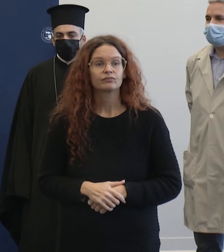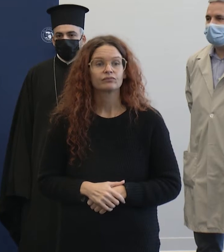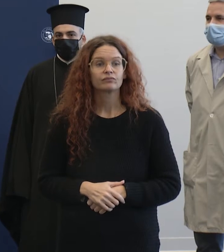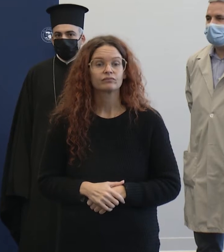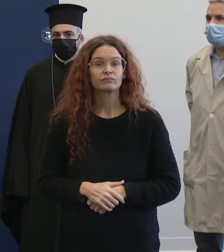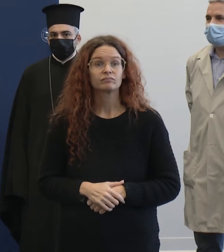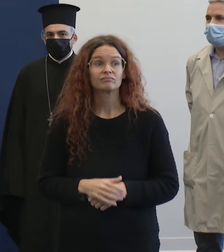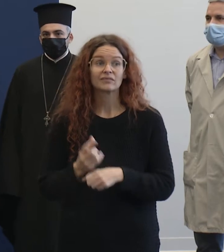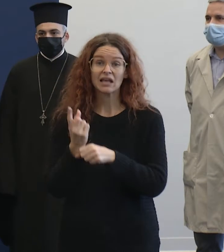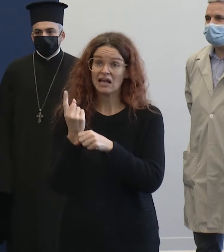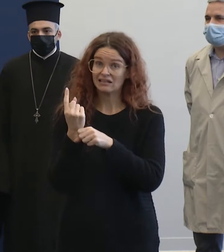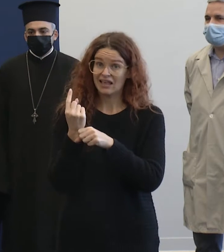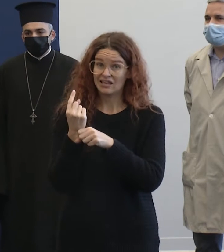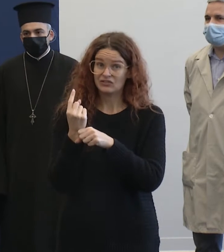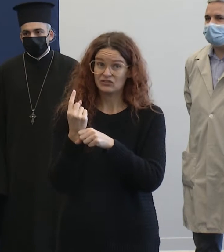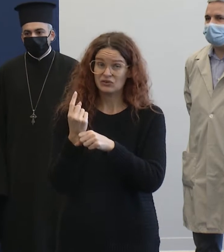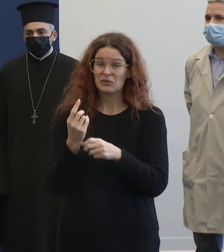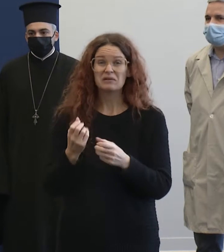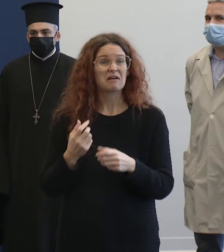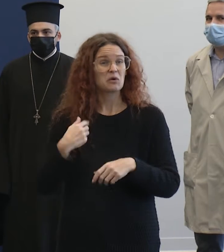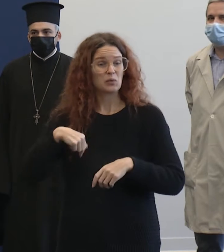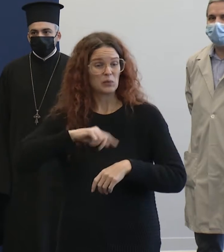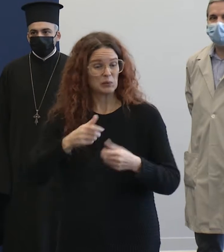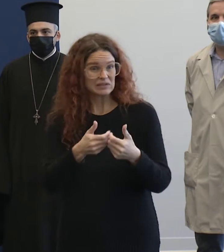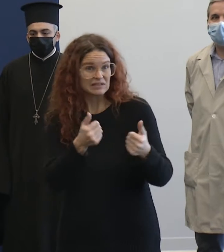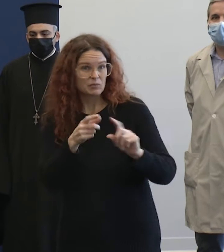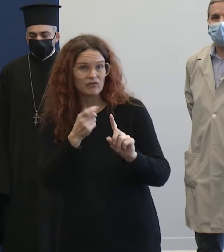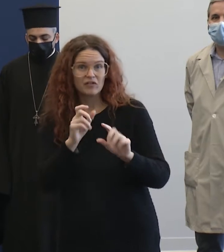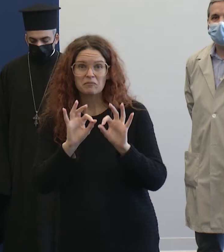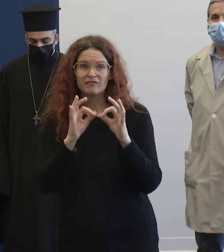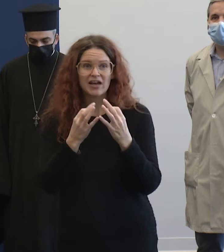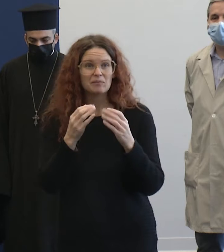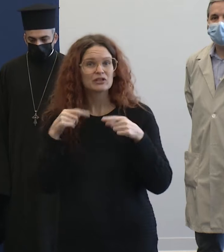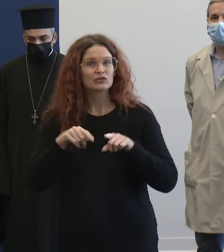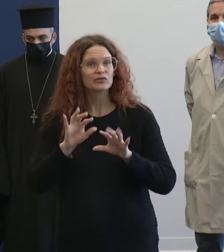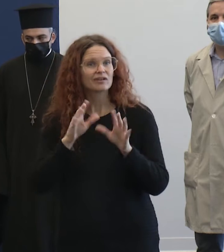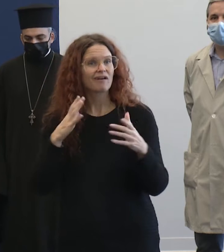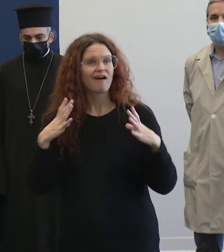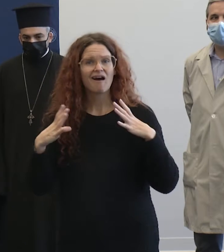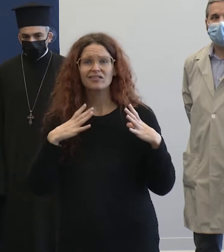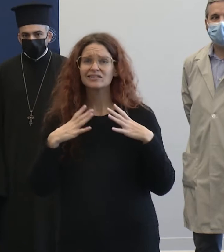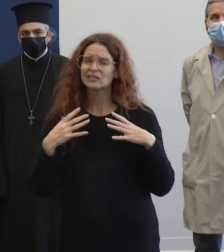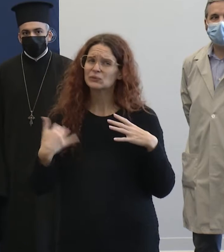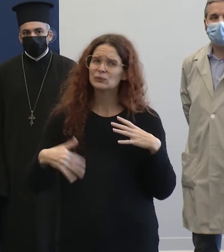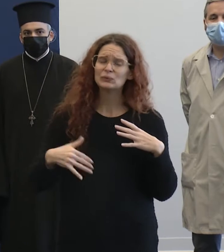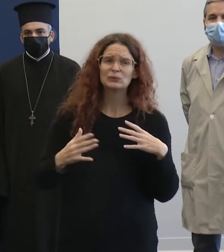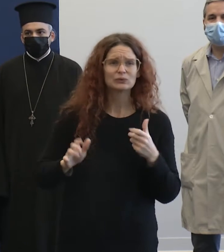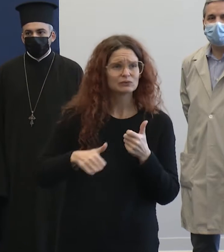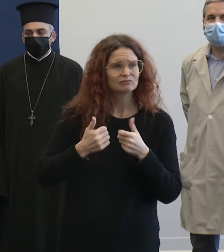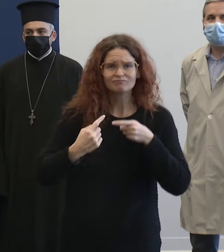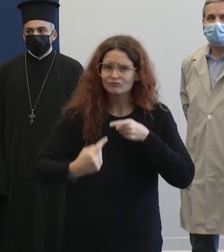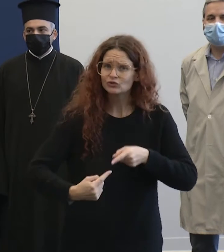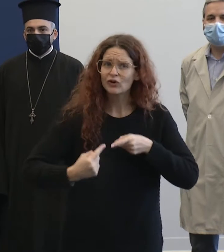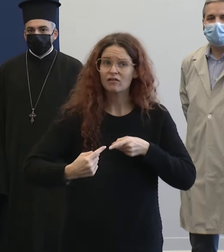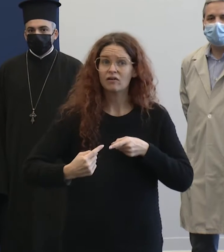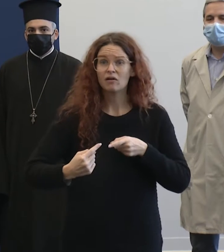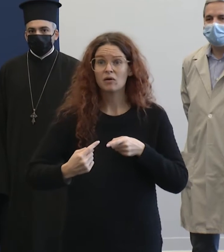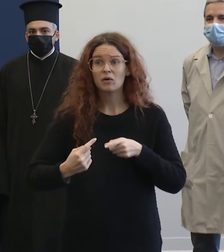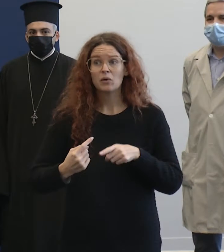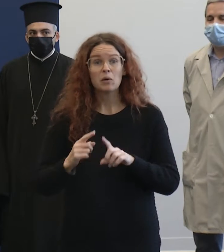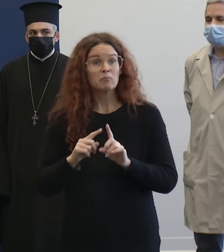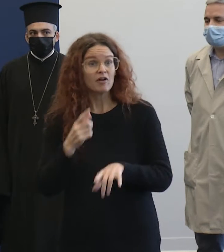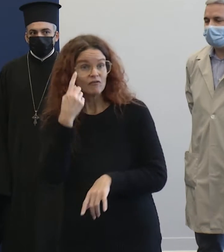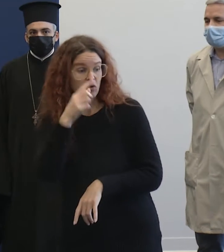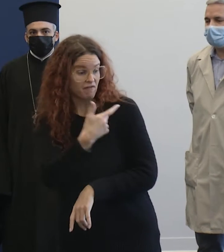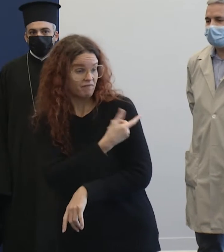Last year, many of us spent the holidays separated from our families. It was a very challenging time. And it's thanks to the vaccines that we can